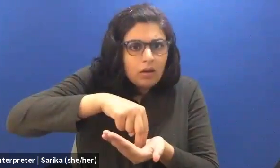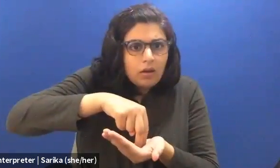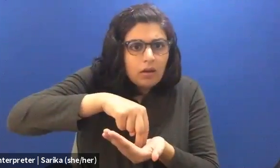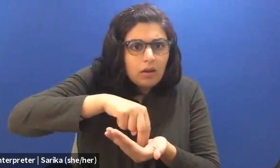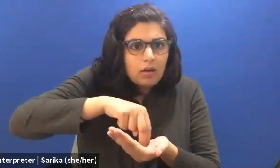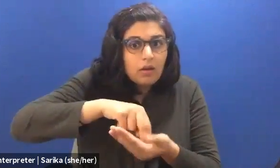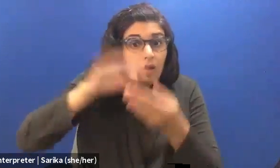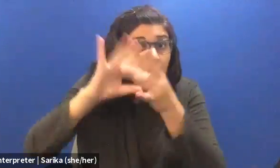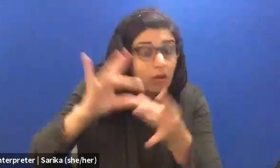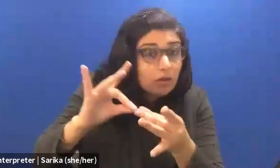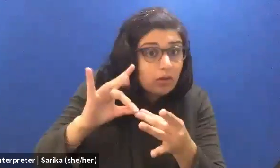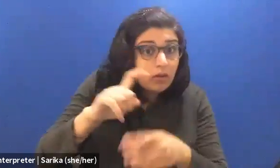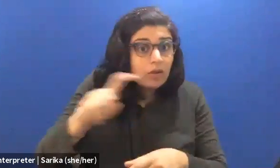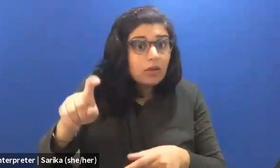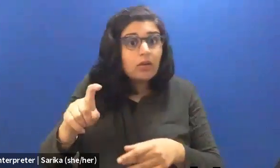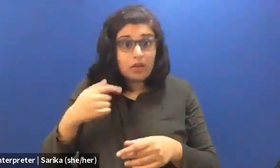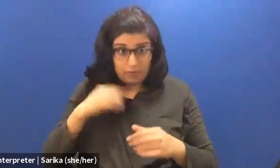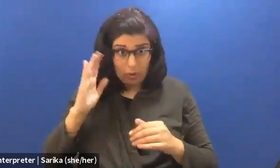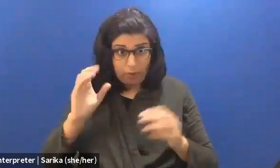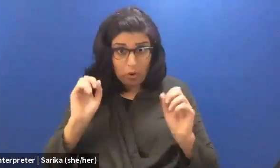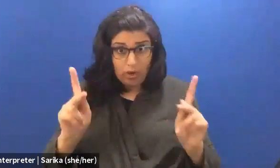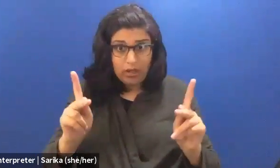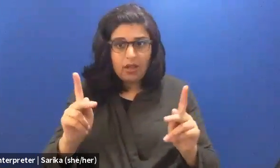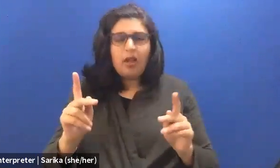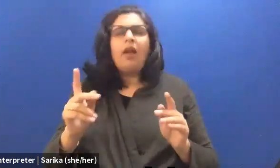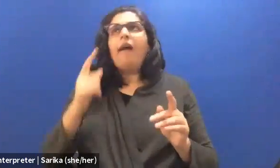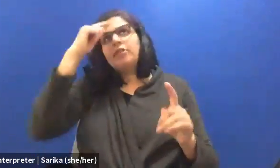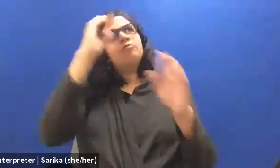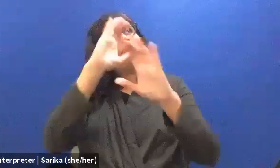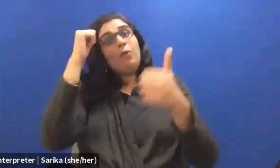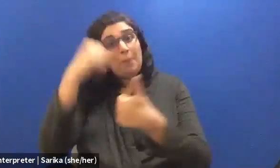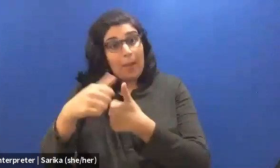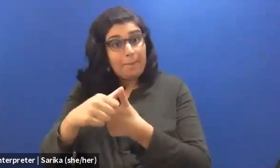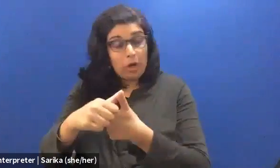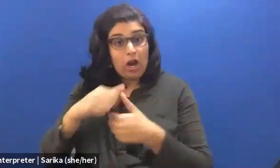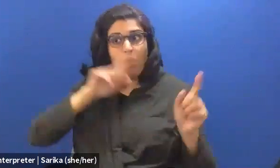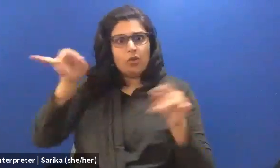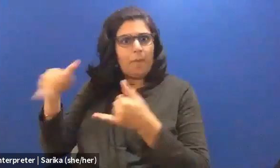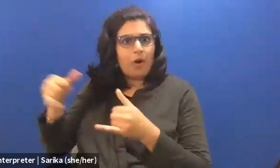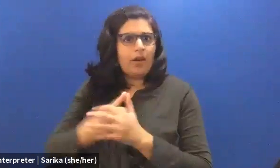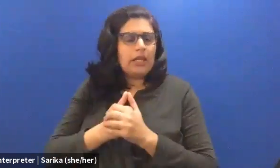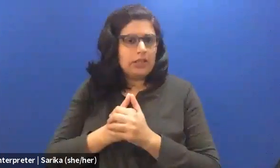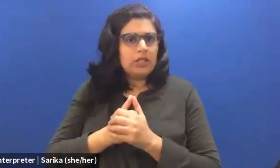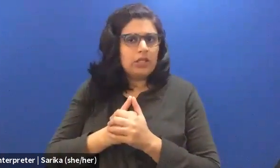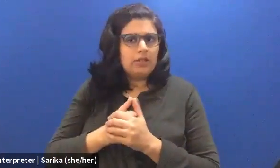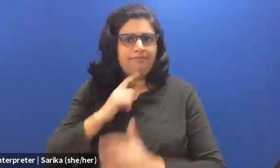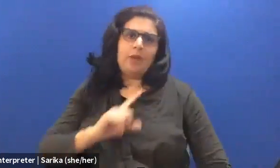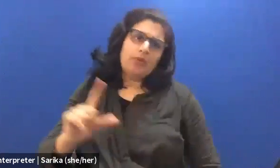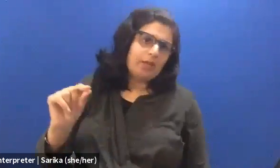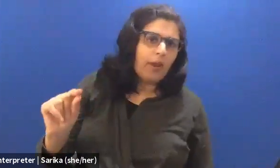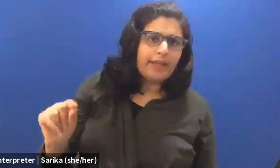And I even think about a party that I was at as, a